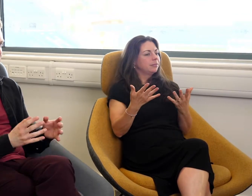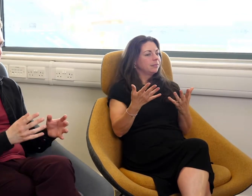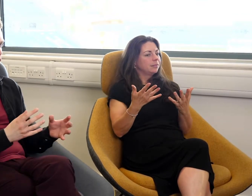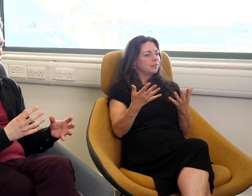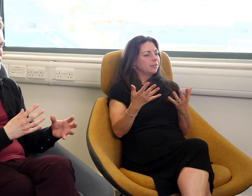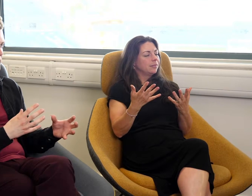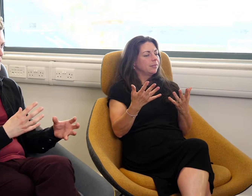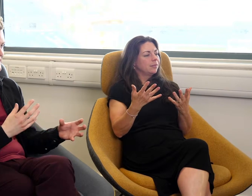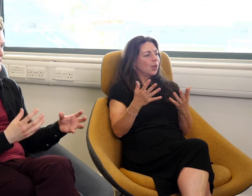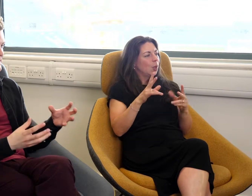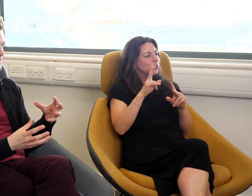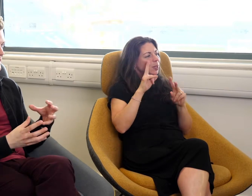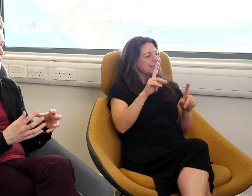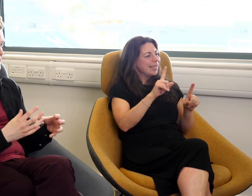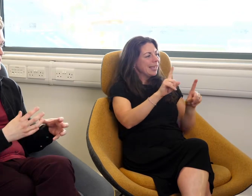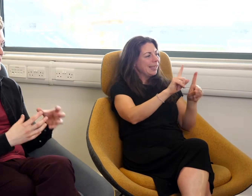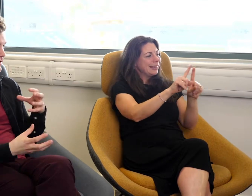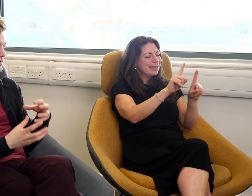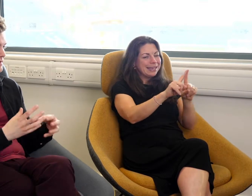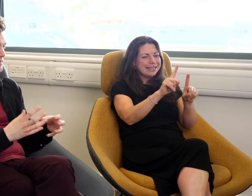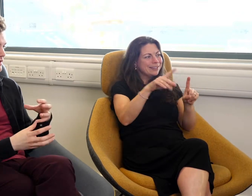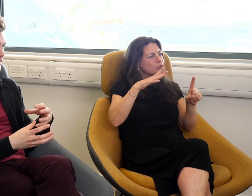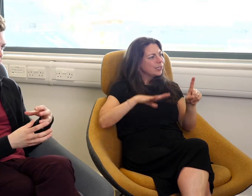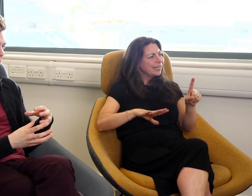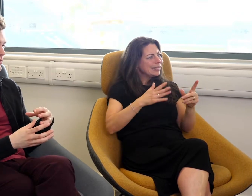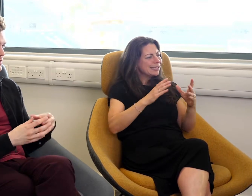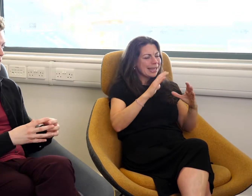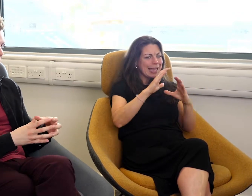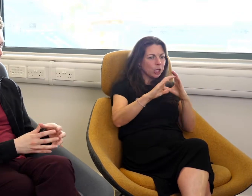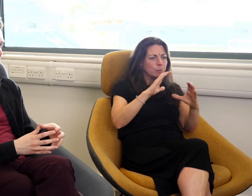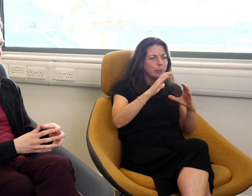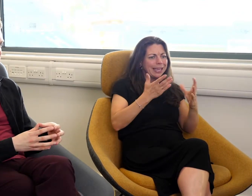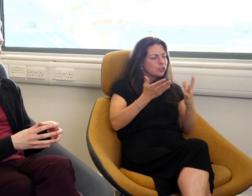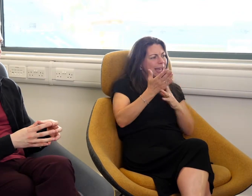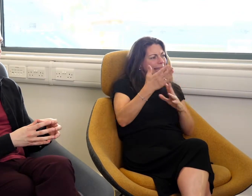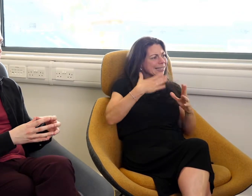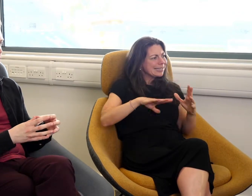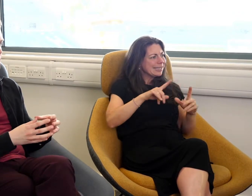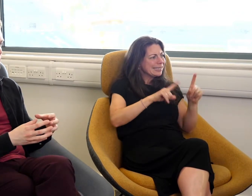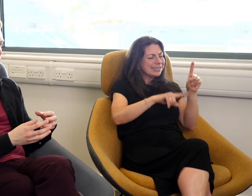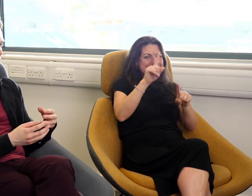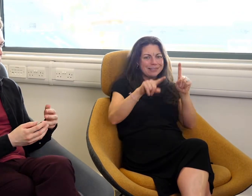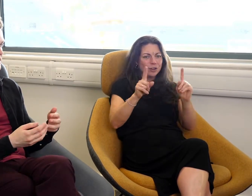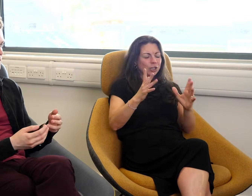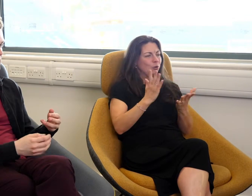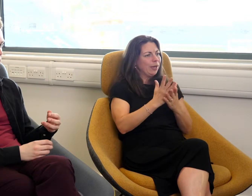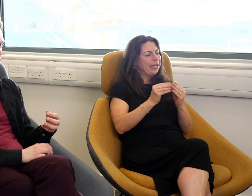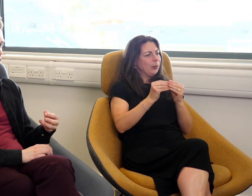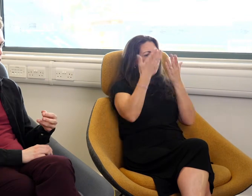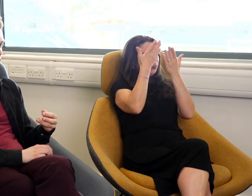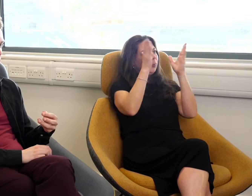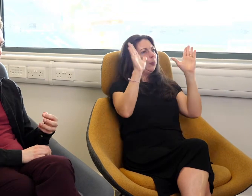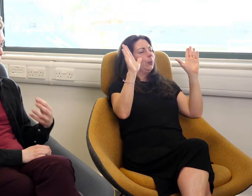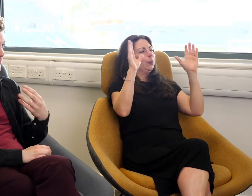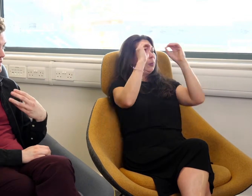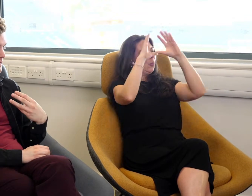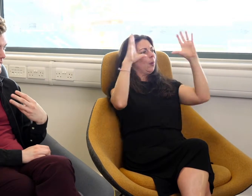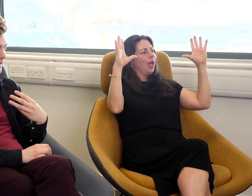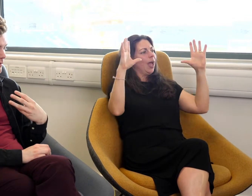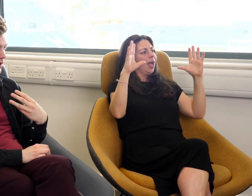how people's accessibility needs differ as a result of that was really valuable. You know, we had some people who were lip reading me and were comfortable